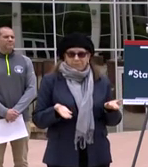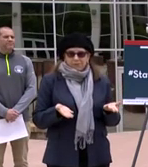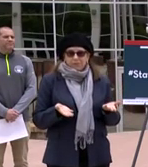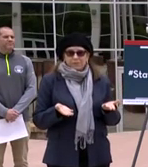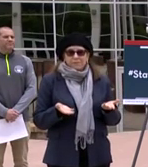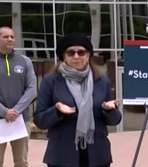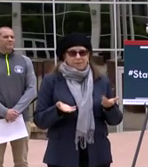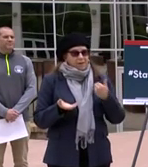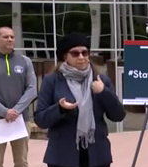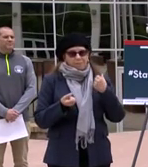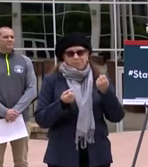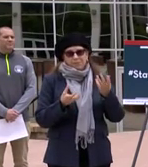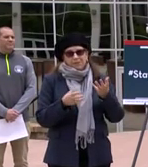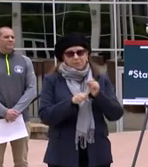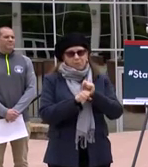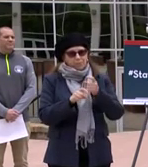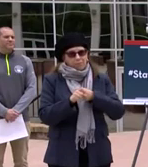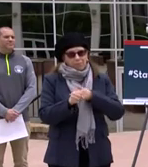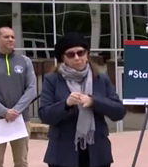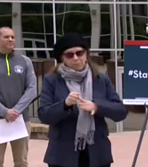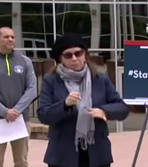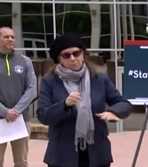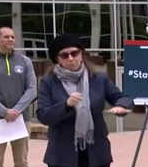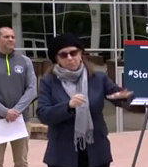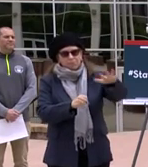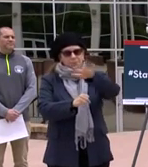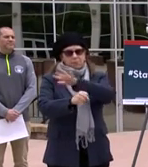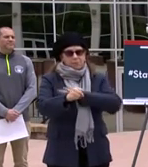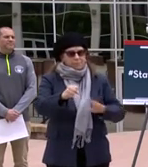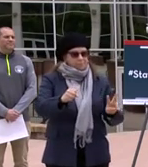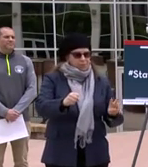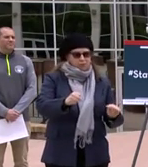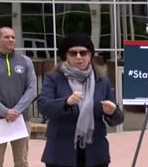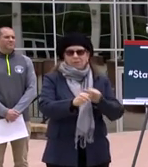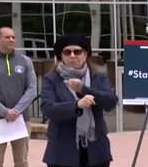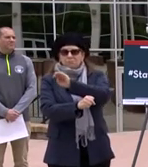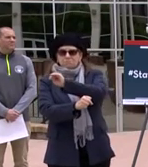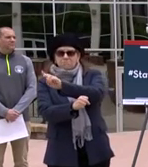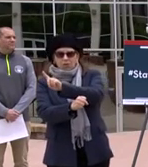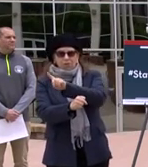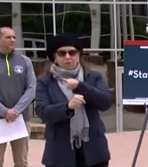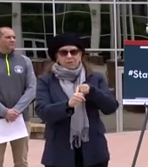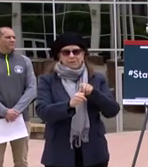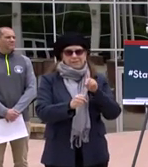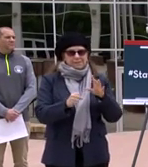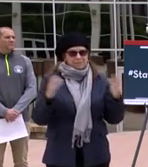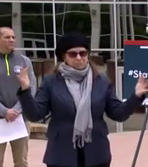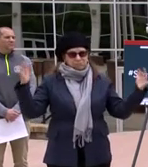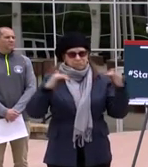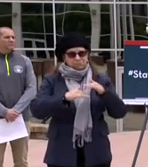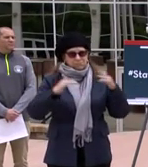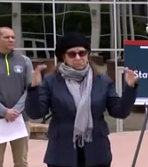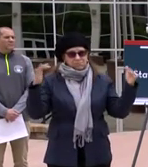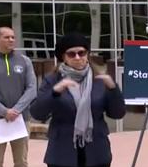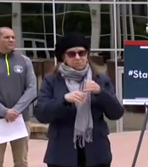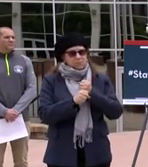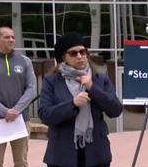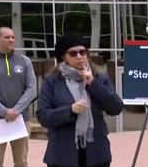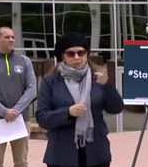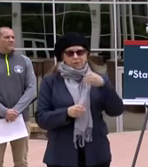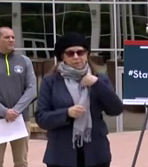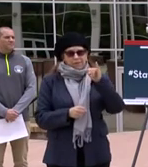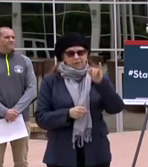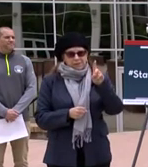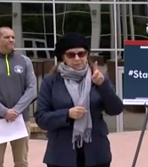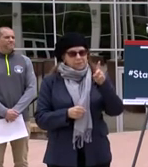all around this region, to make sure that they have with them an ID that shows that they work for D.C. government,